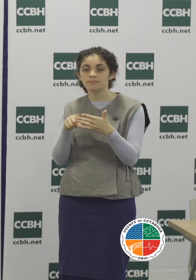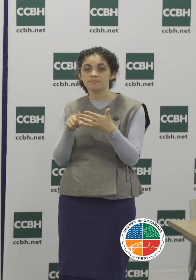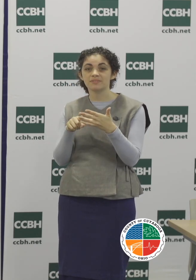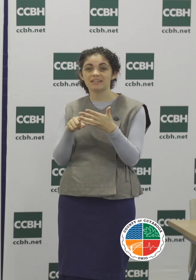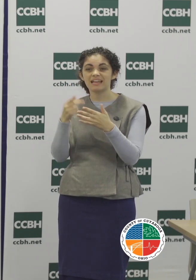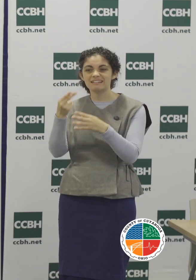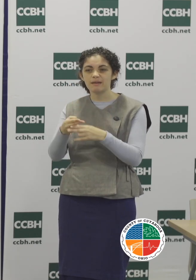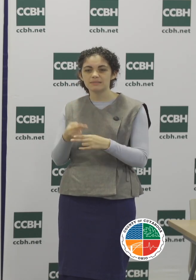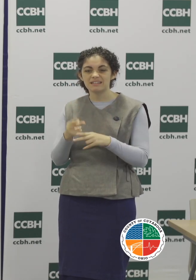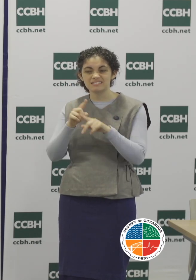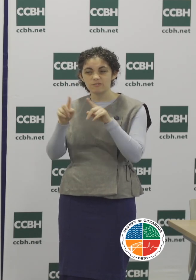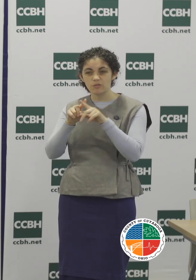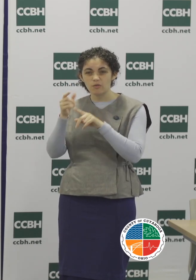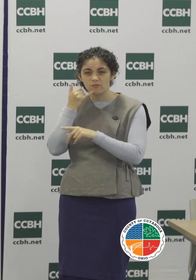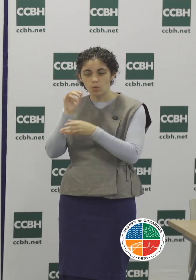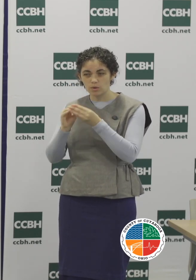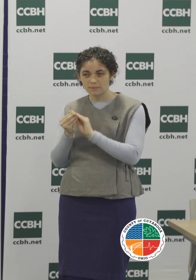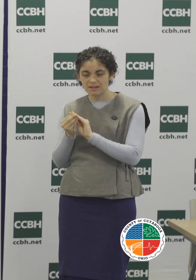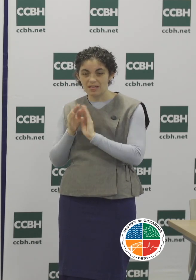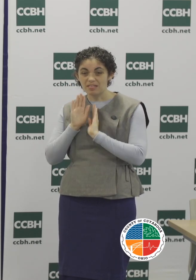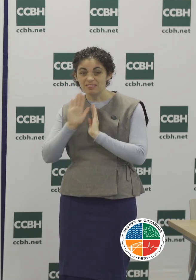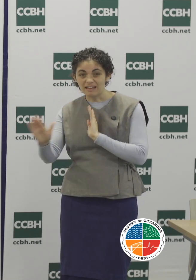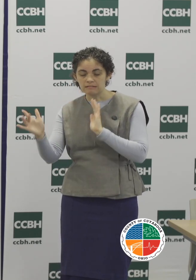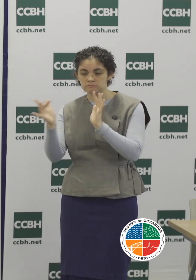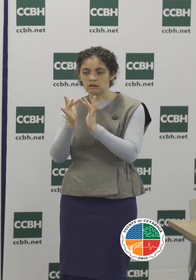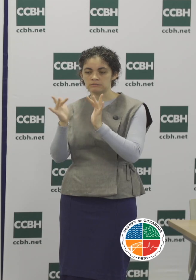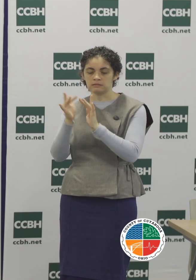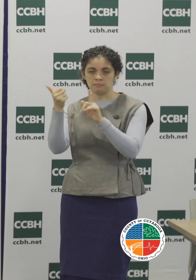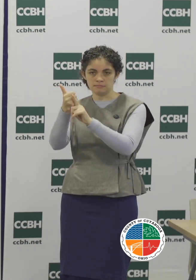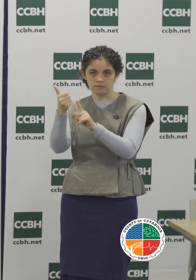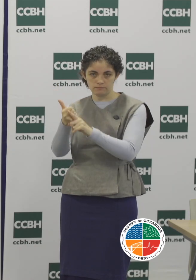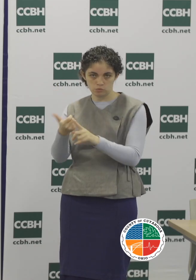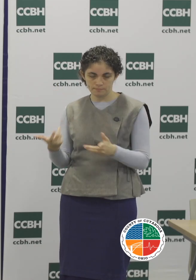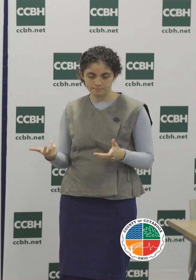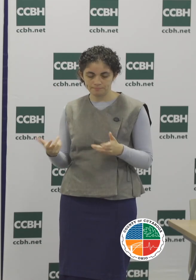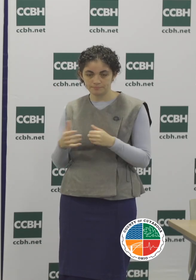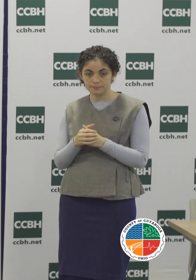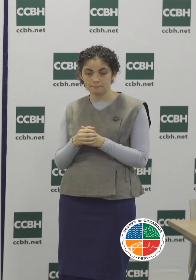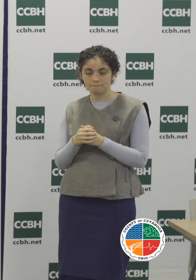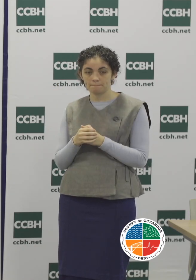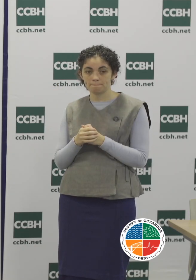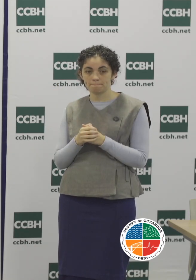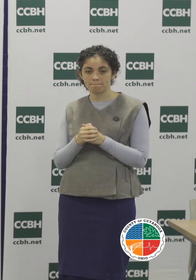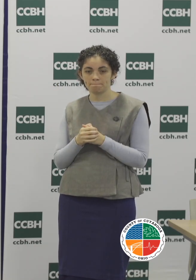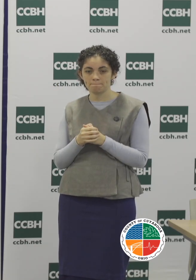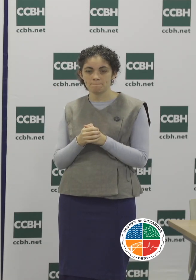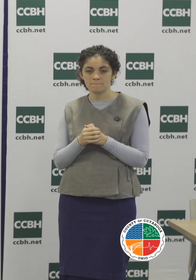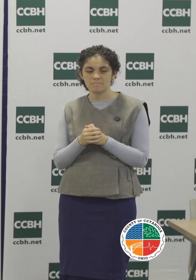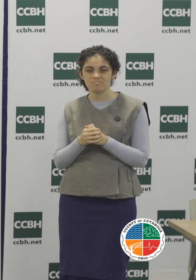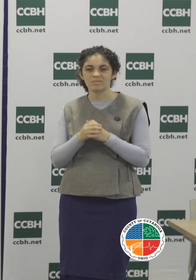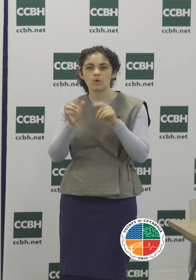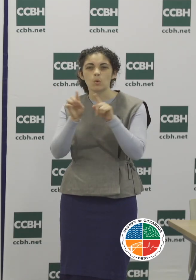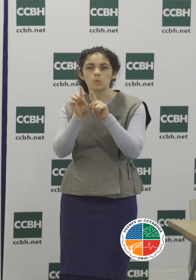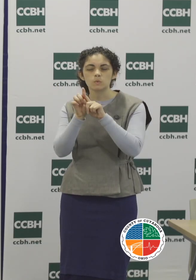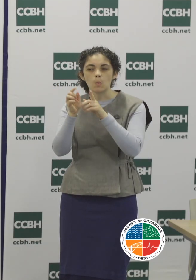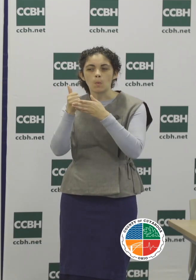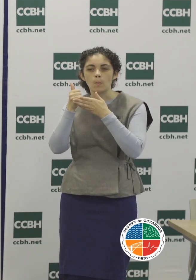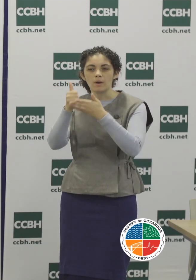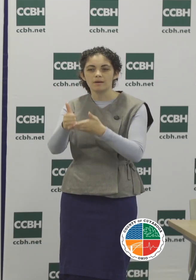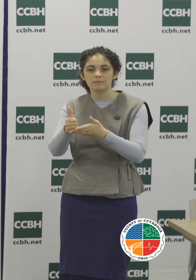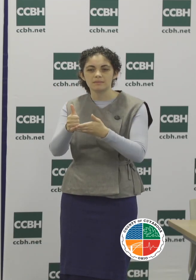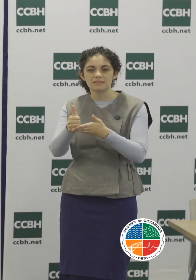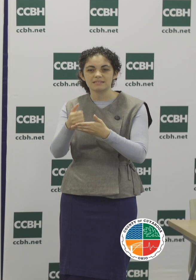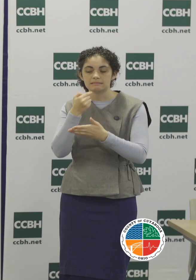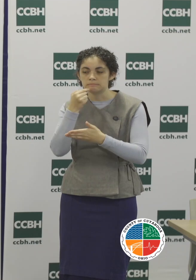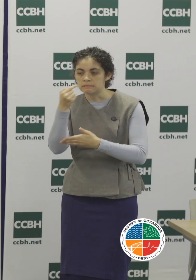the names and phone numbers of people they have been in contact with. And it also helps if they